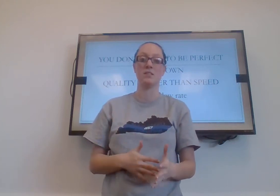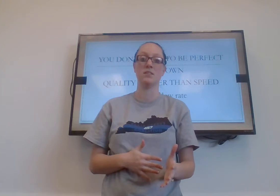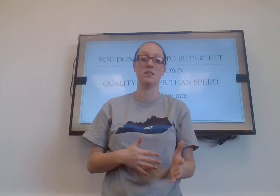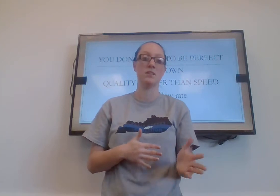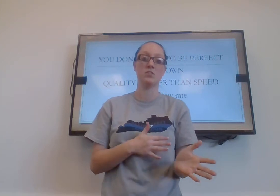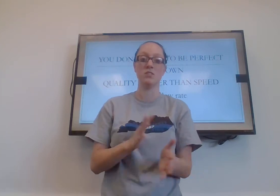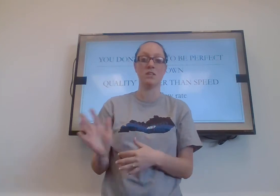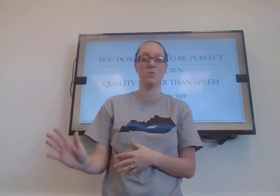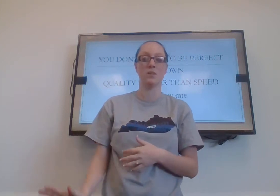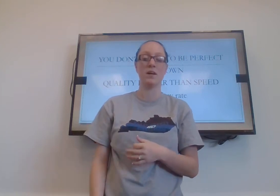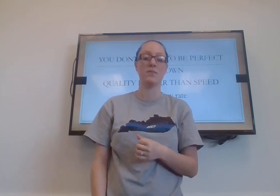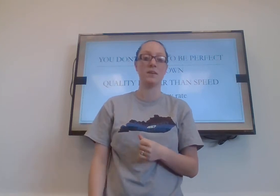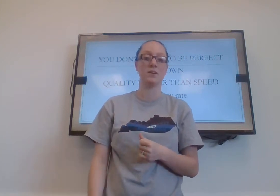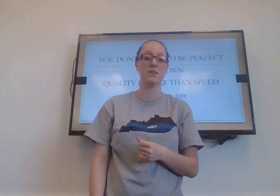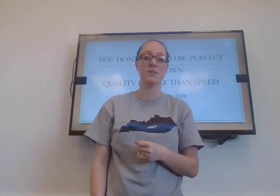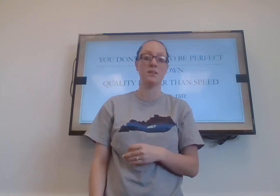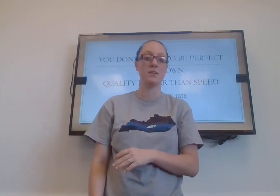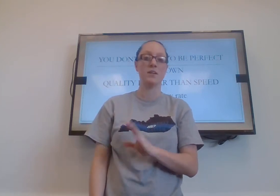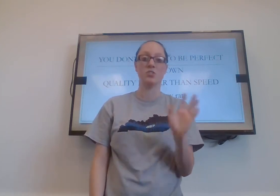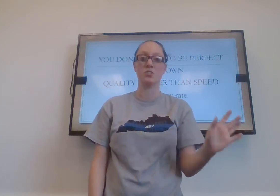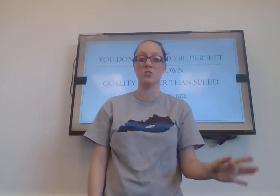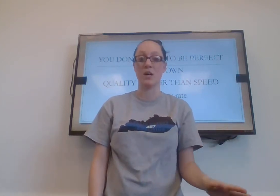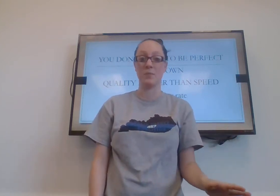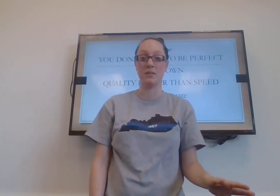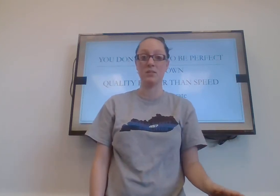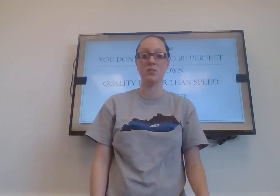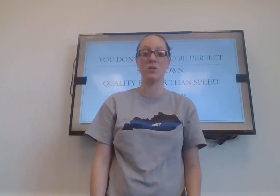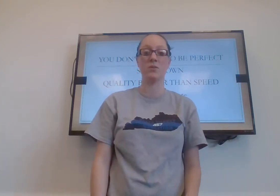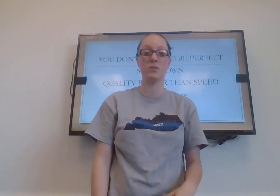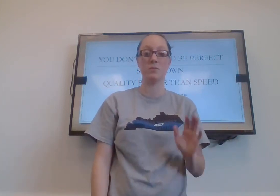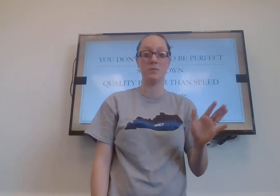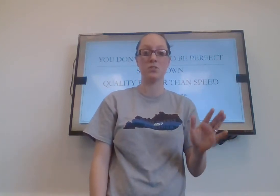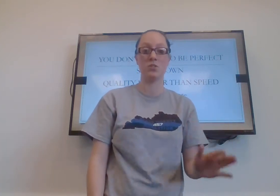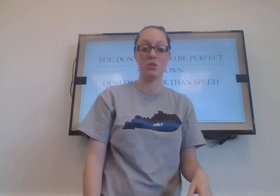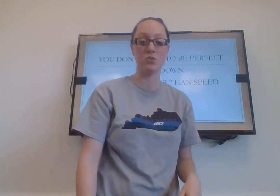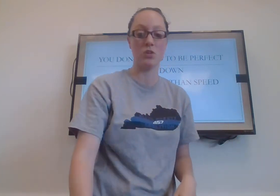and just getting one out there and it just turns sloppy. So make sure you go slow.